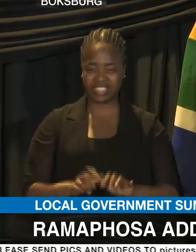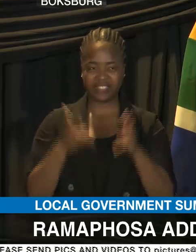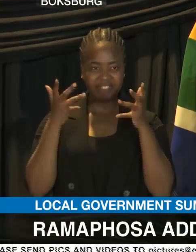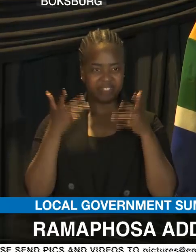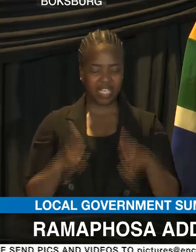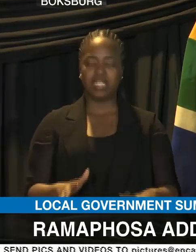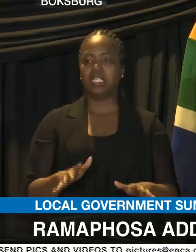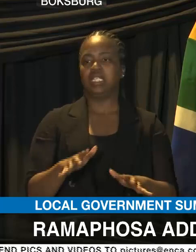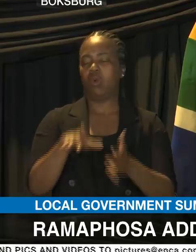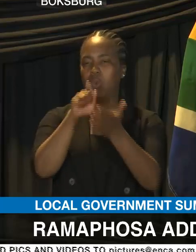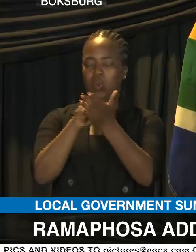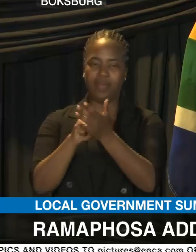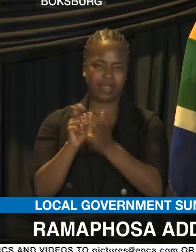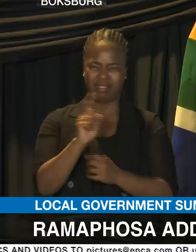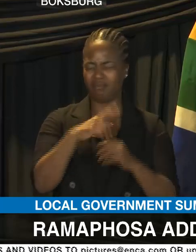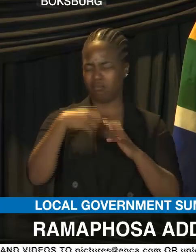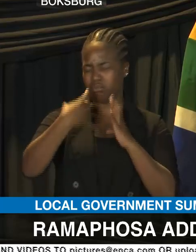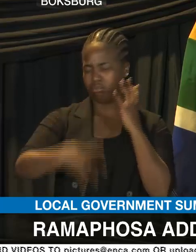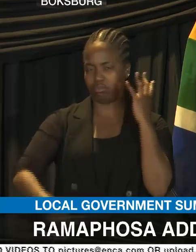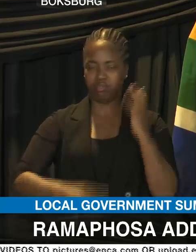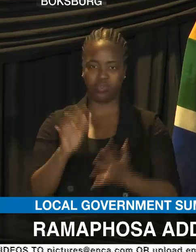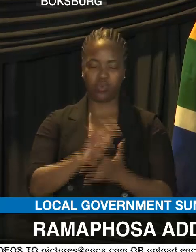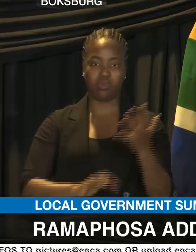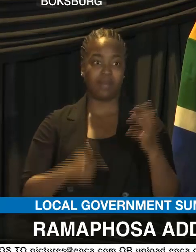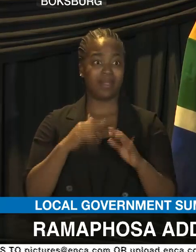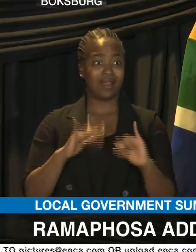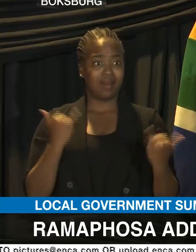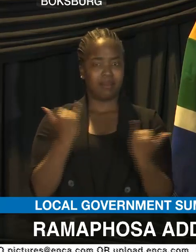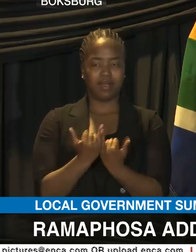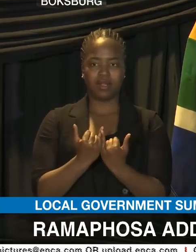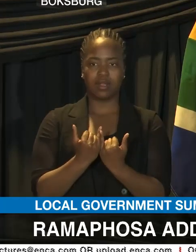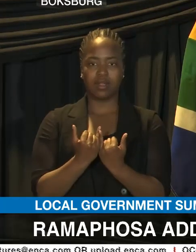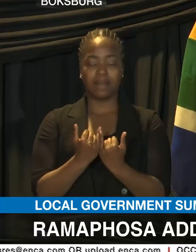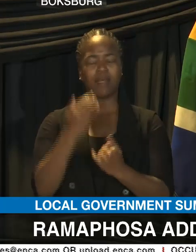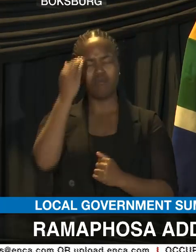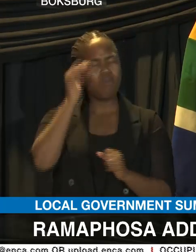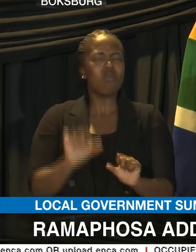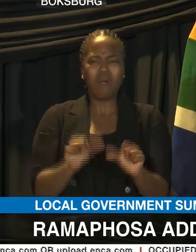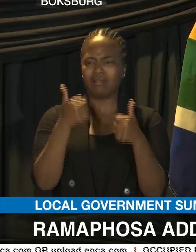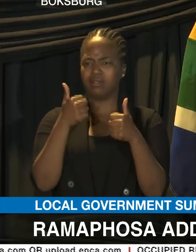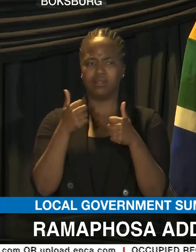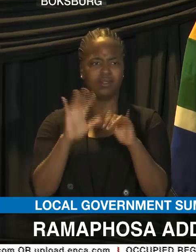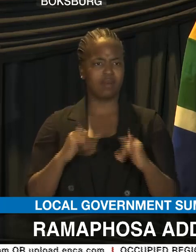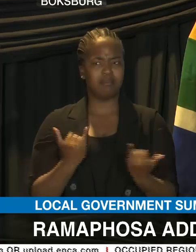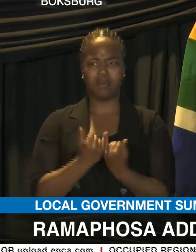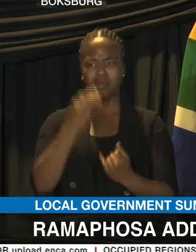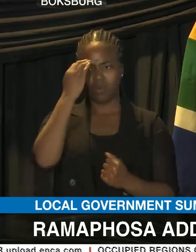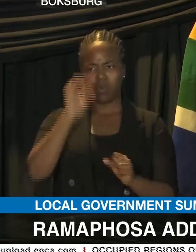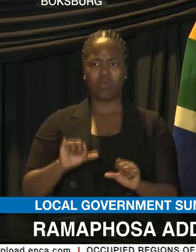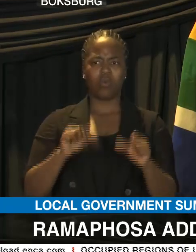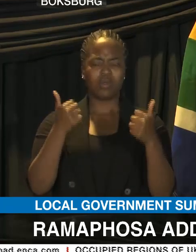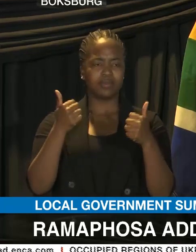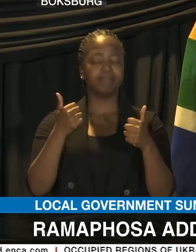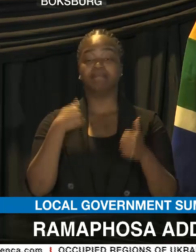back, and so forth and so forth. That company, which I knew very well, that company then sent